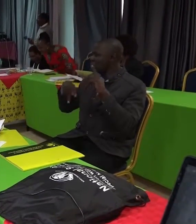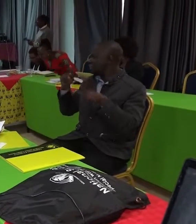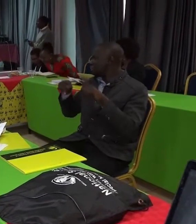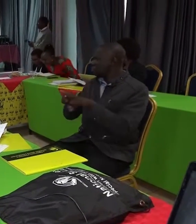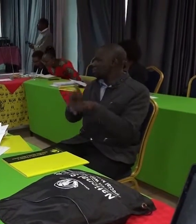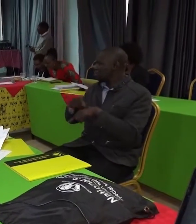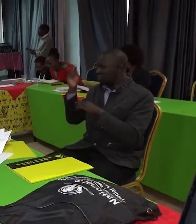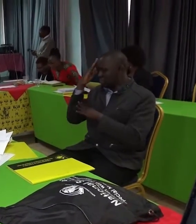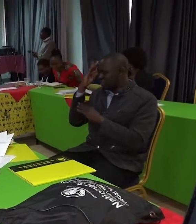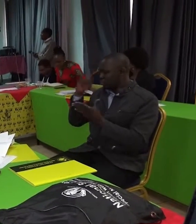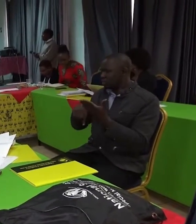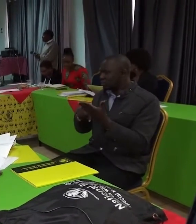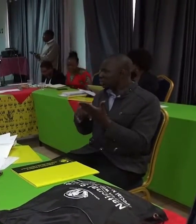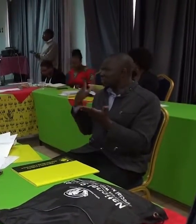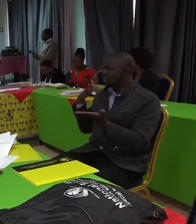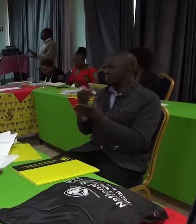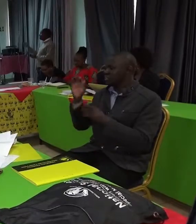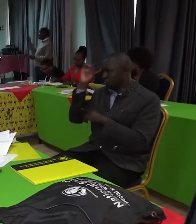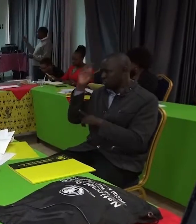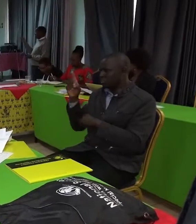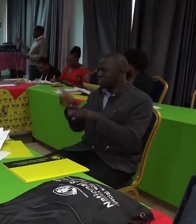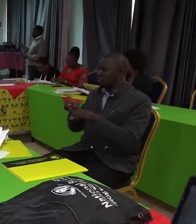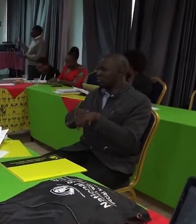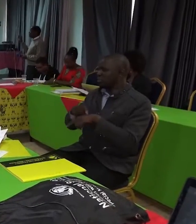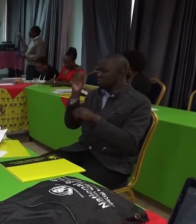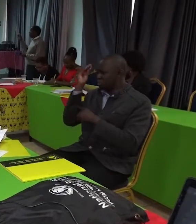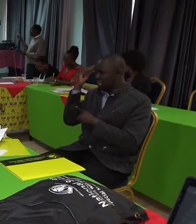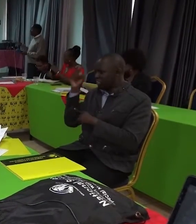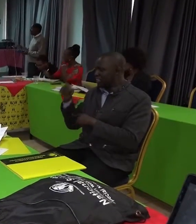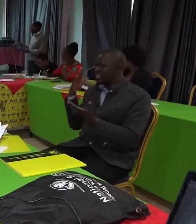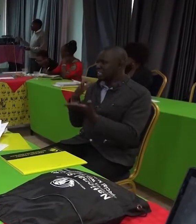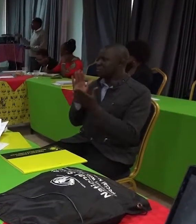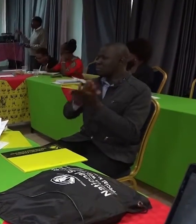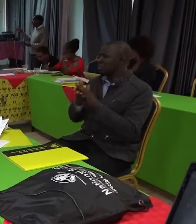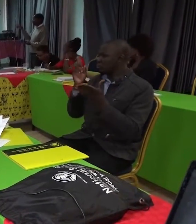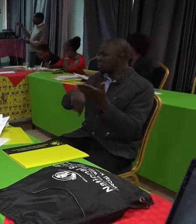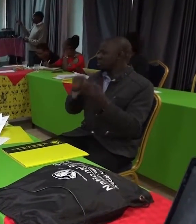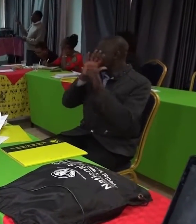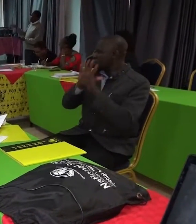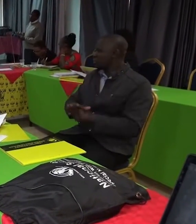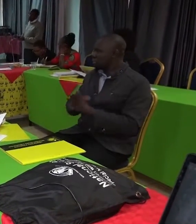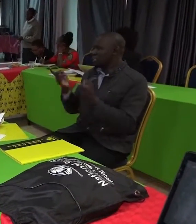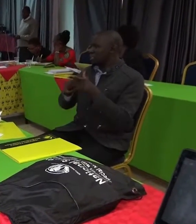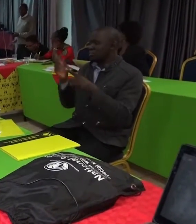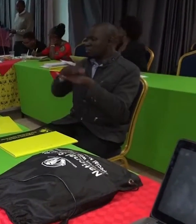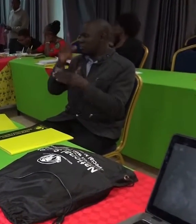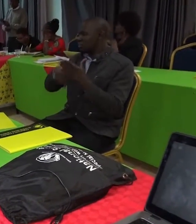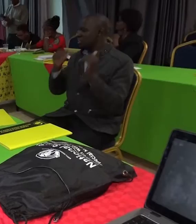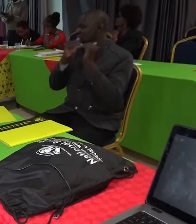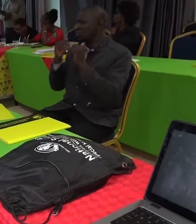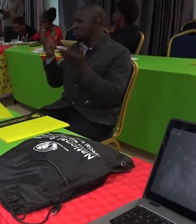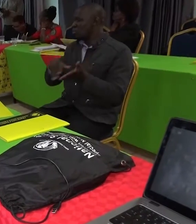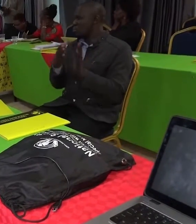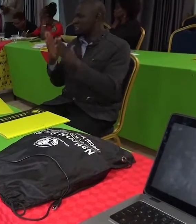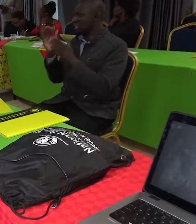with disabilities to education with a view to realizing this right without discrimination and on the basis of equal opportunity. Do we have